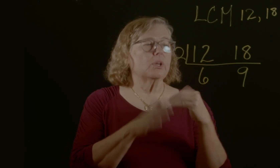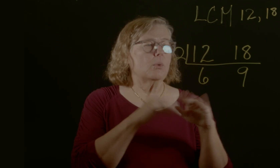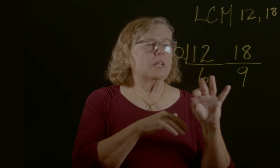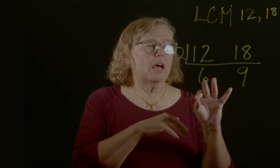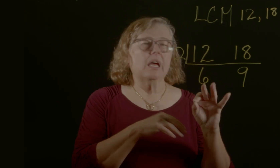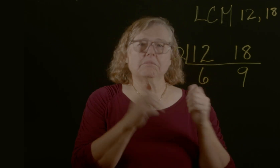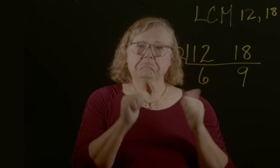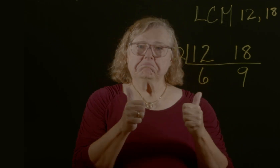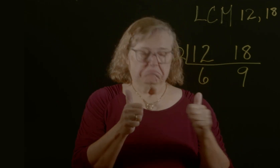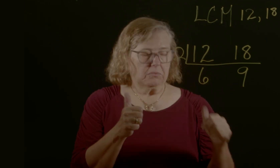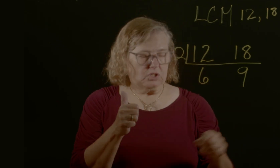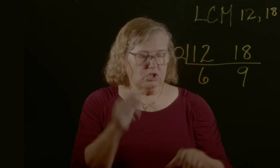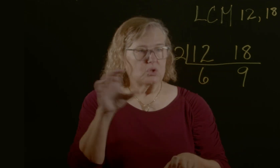6, and 3 will go into 9. All right, let's do that.